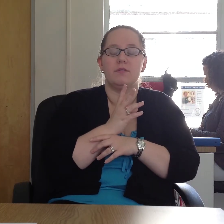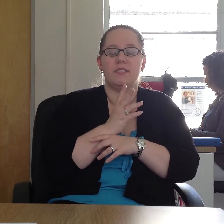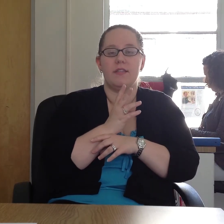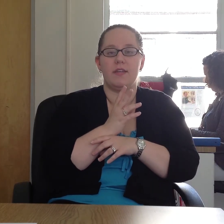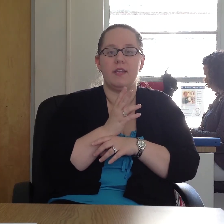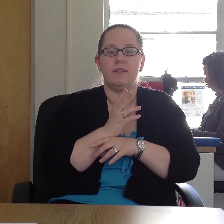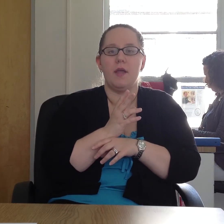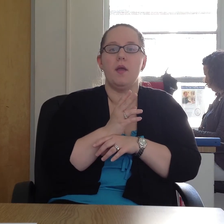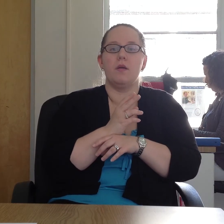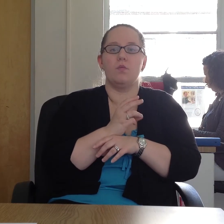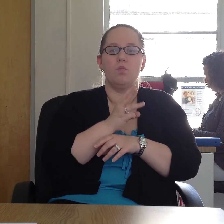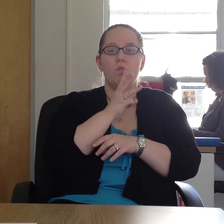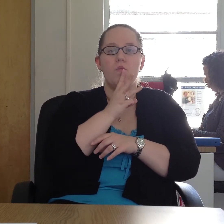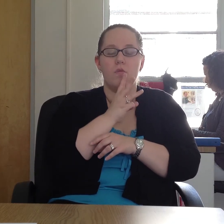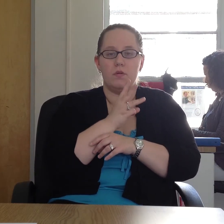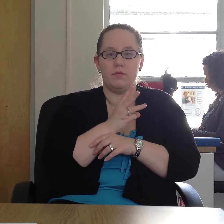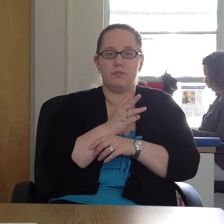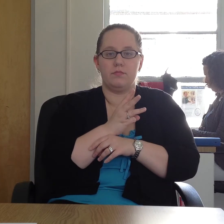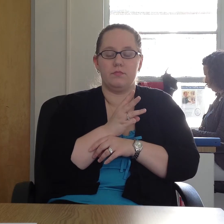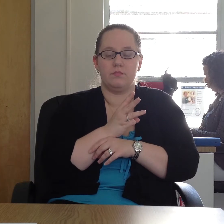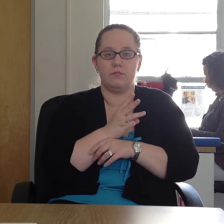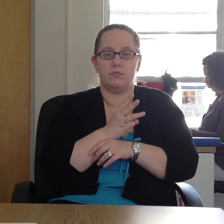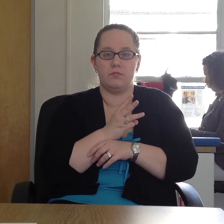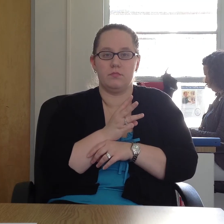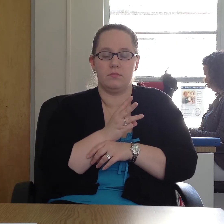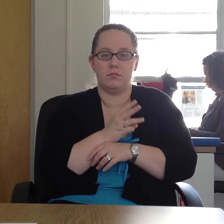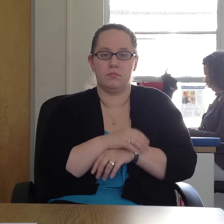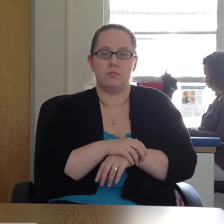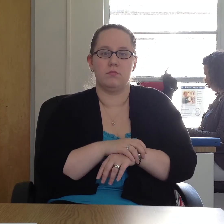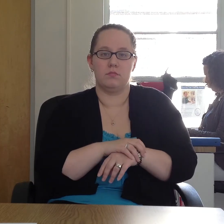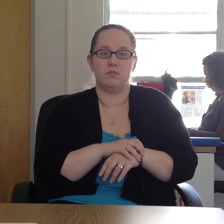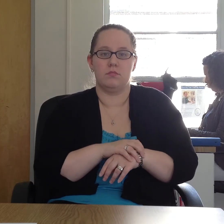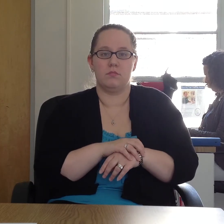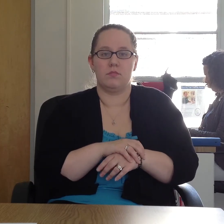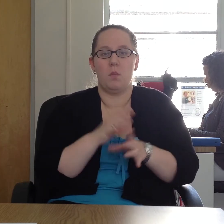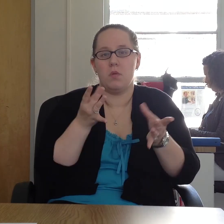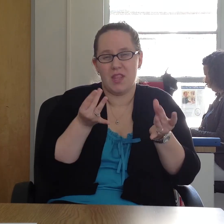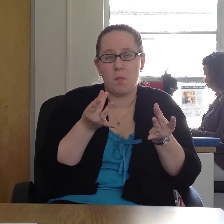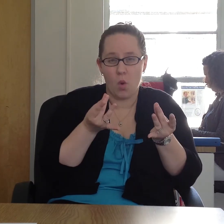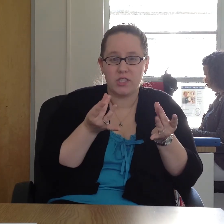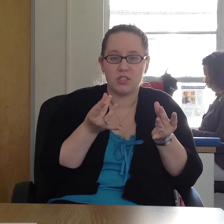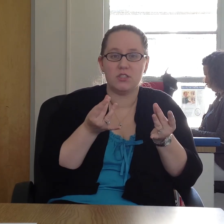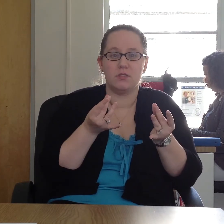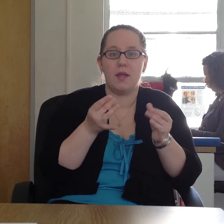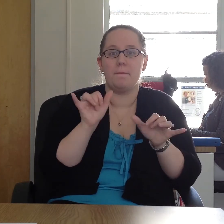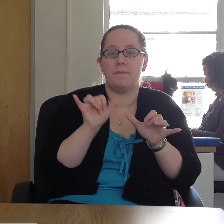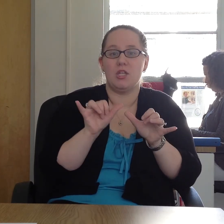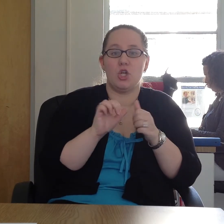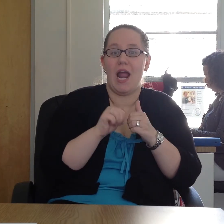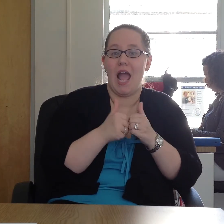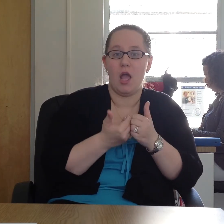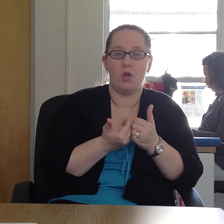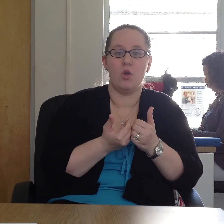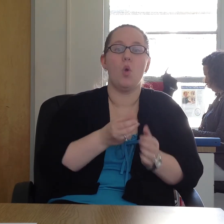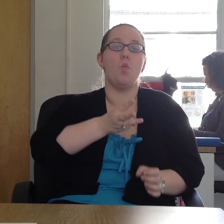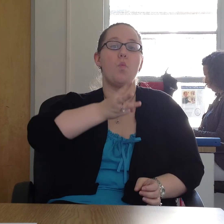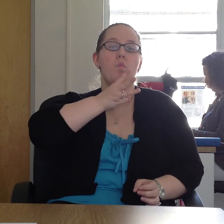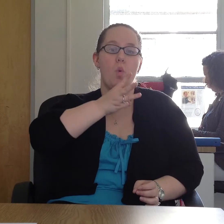Say that again. The amount of available moisture in a food is measured by its water activity